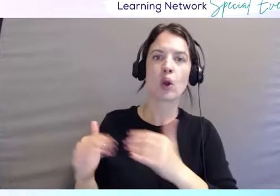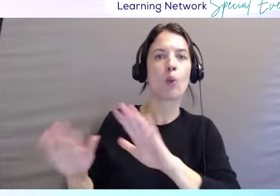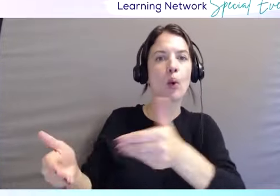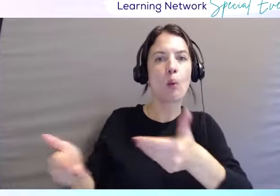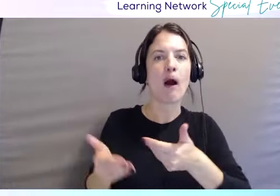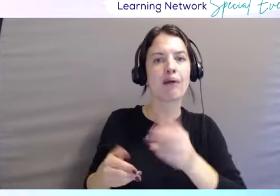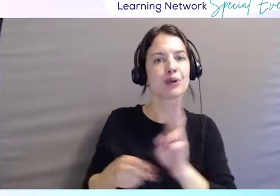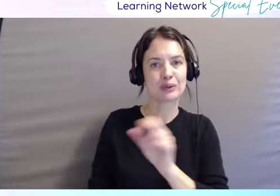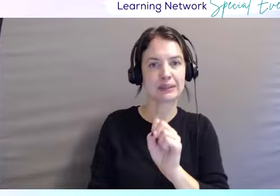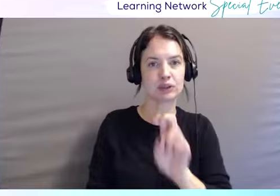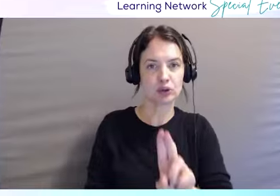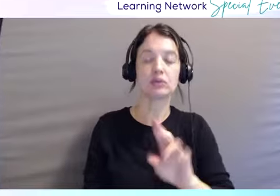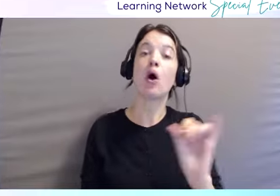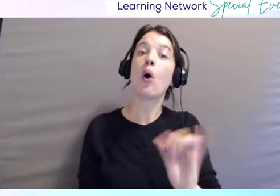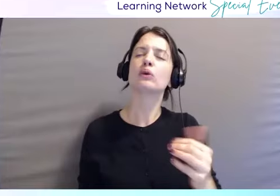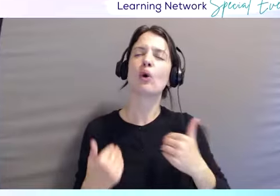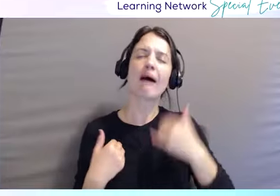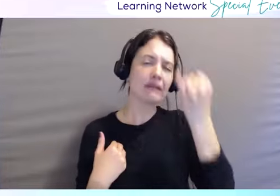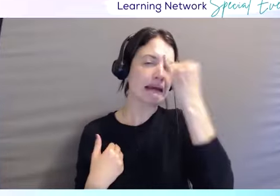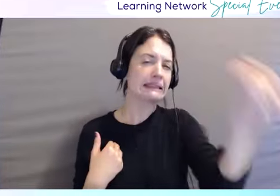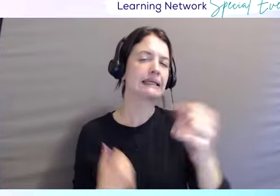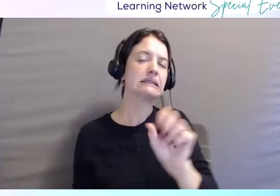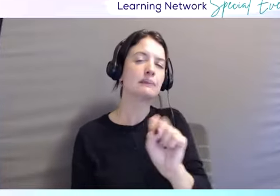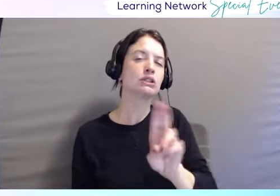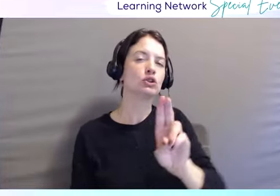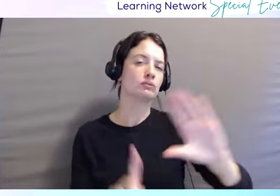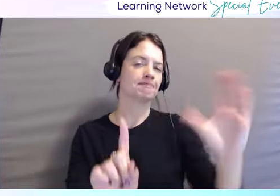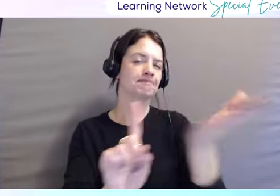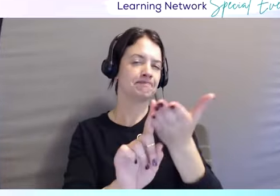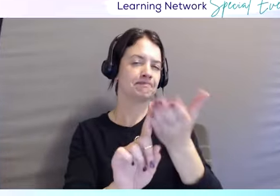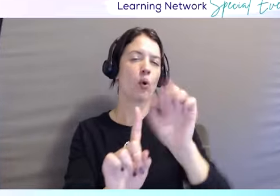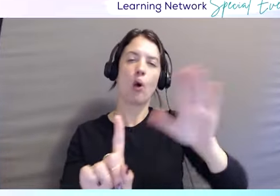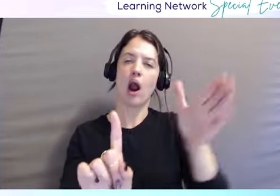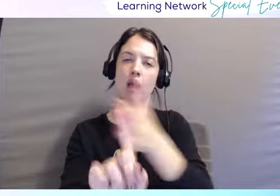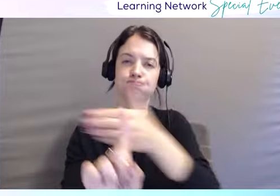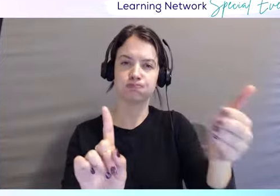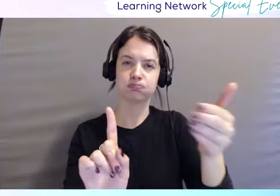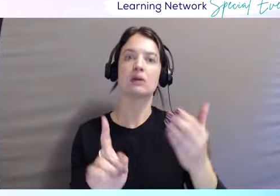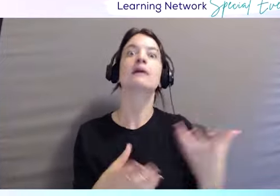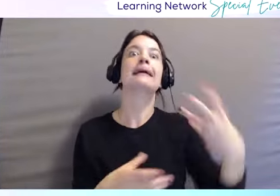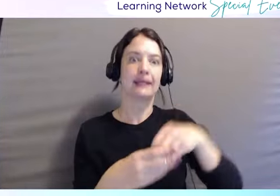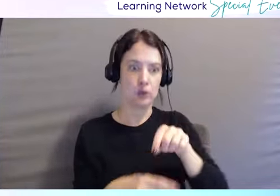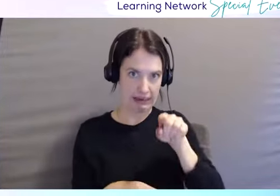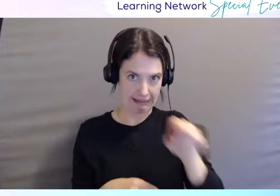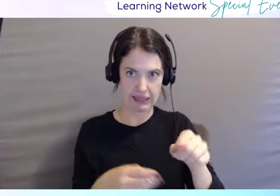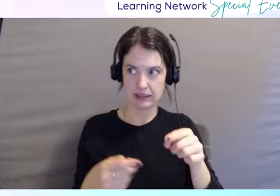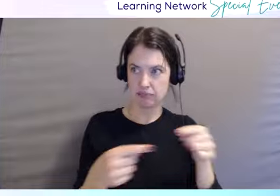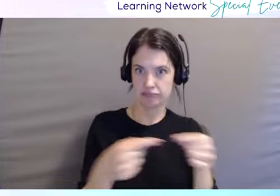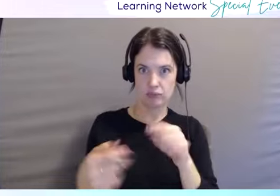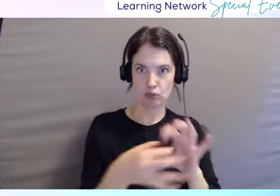substance use coercion, which is embedded in all of these dynamics that has recently been elevated in Project ECHO, which is a